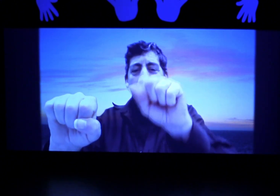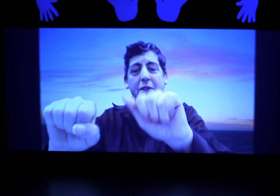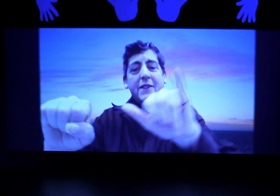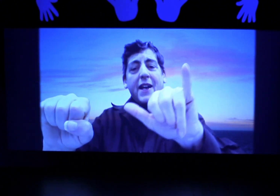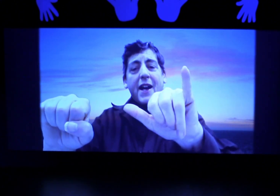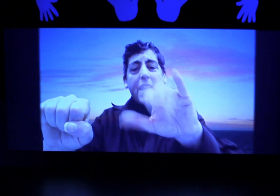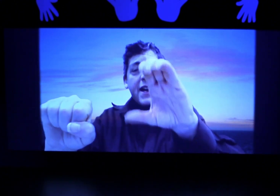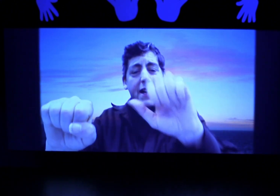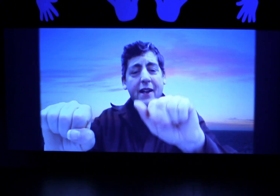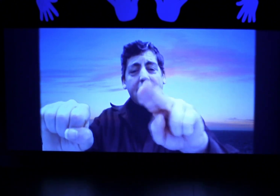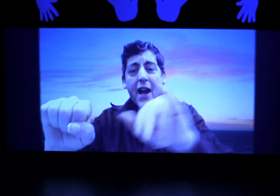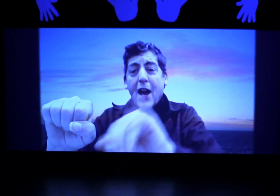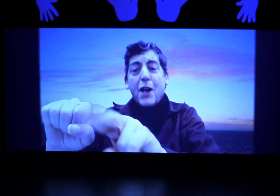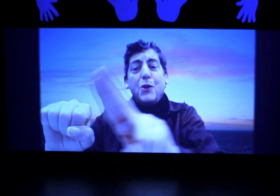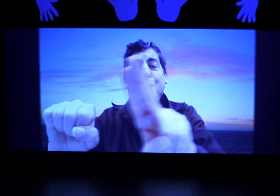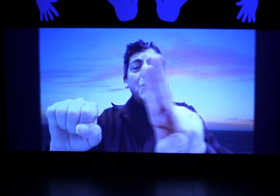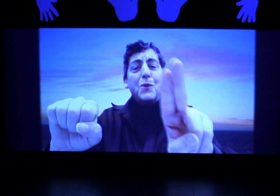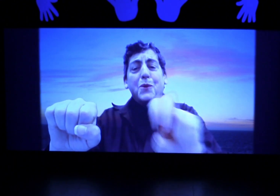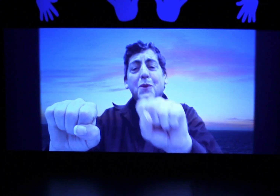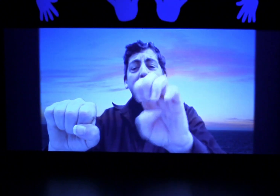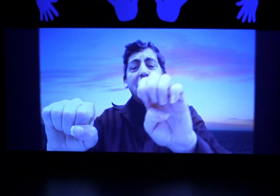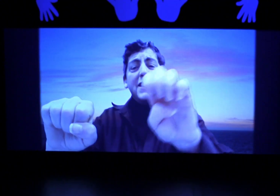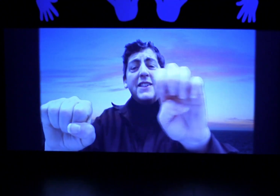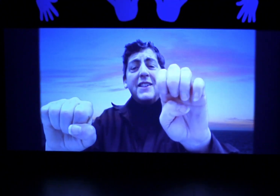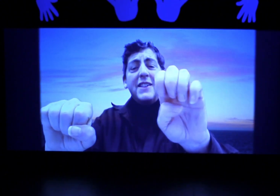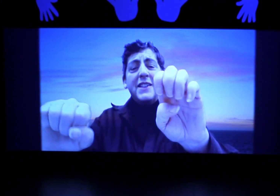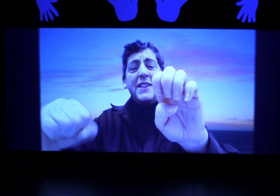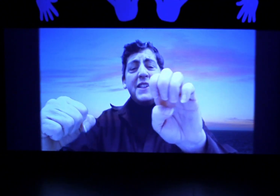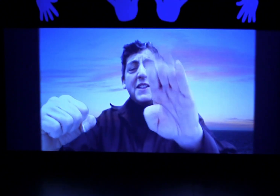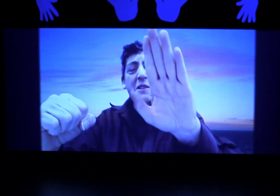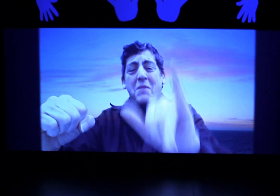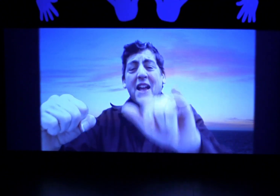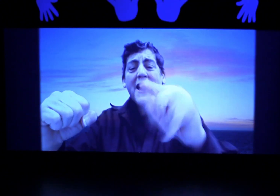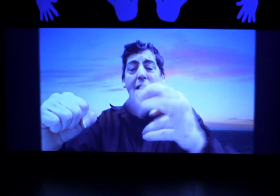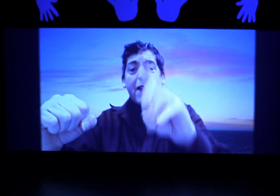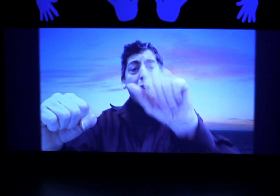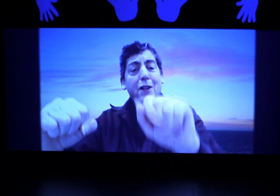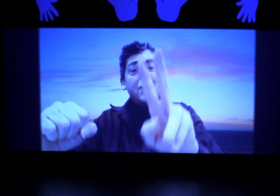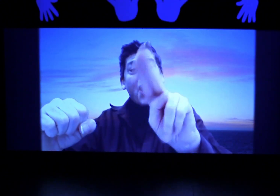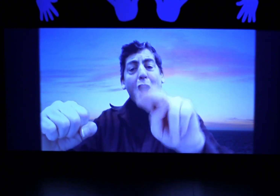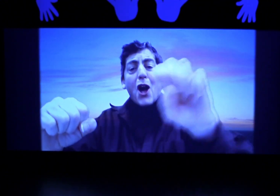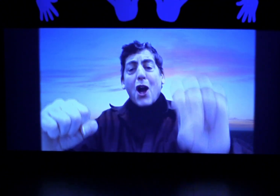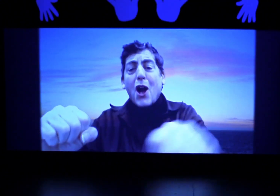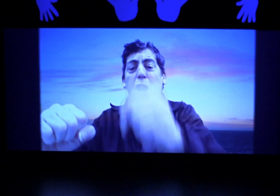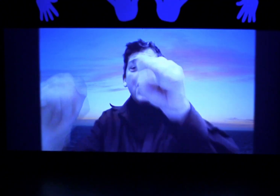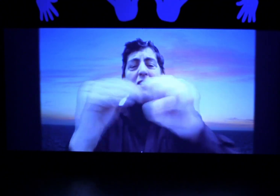Oh, say, can you see by the dawn's...